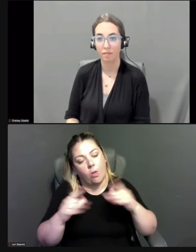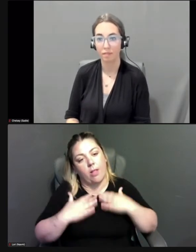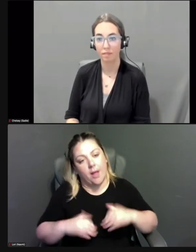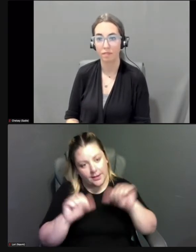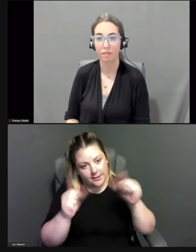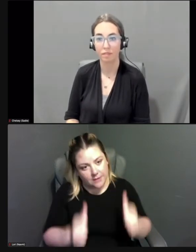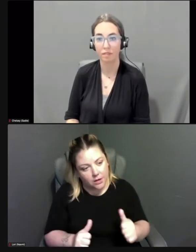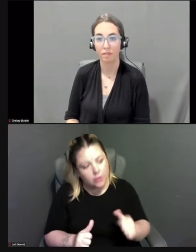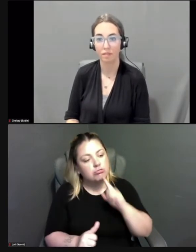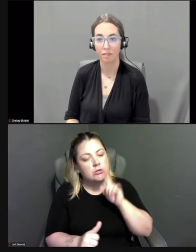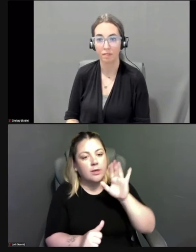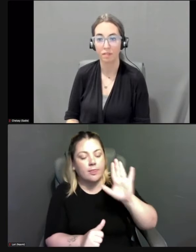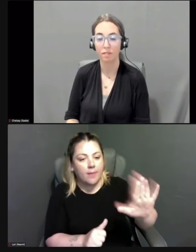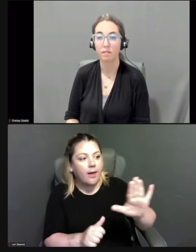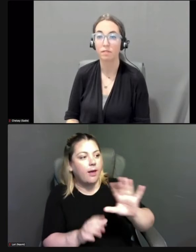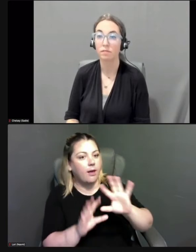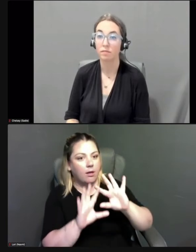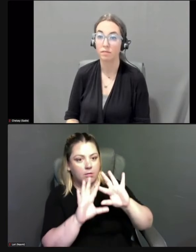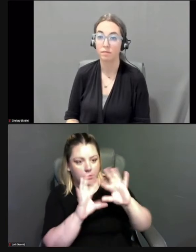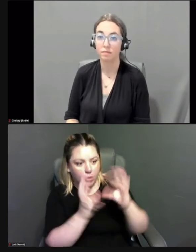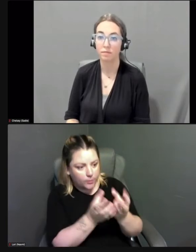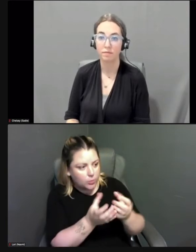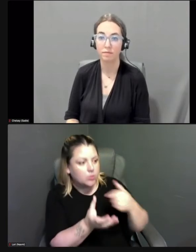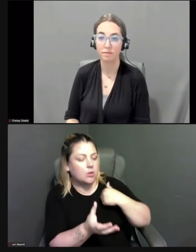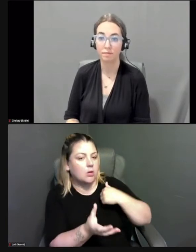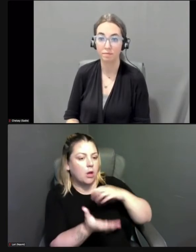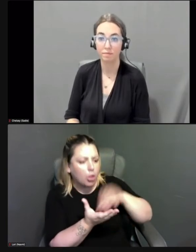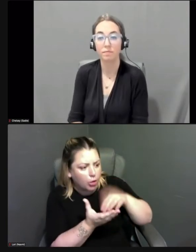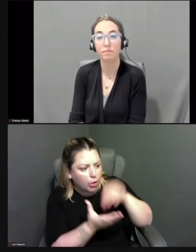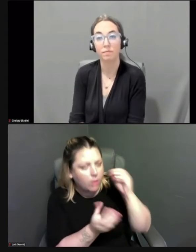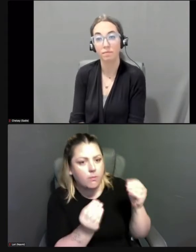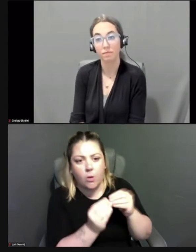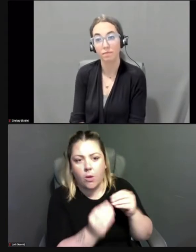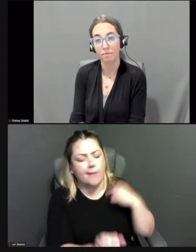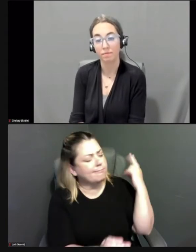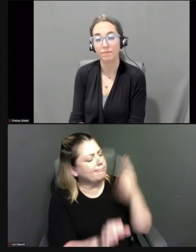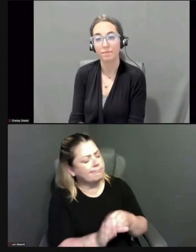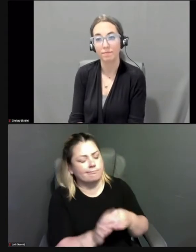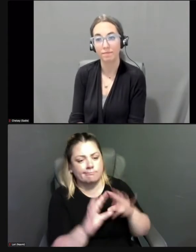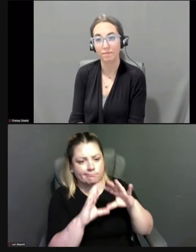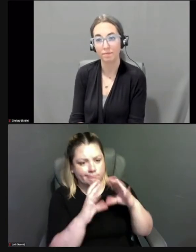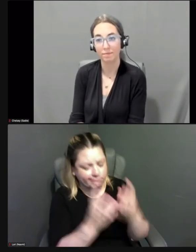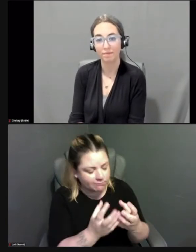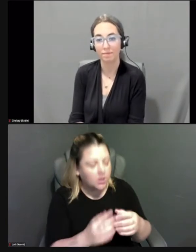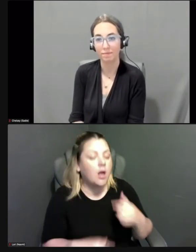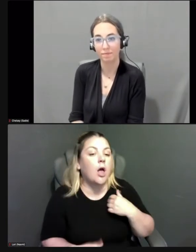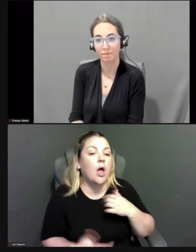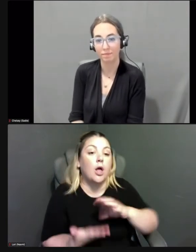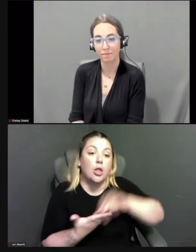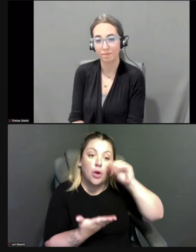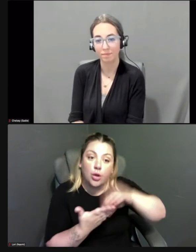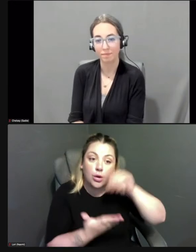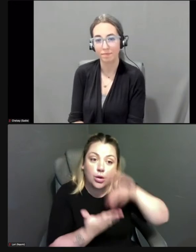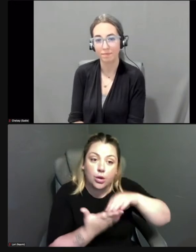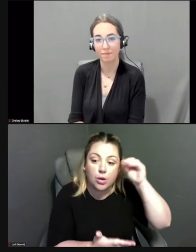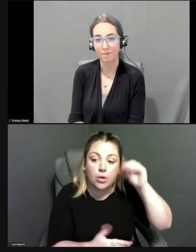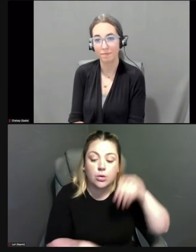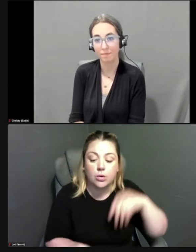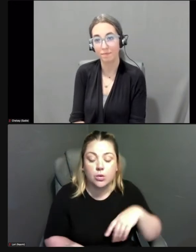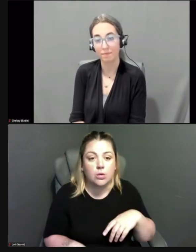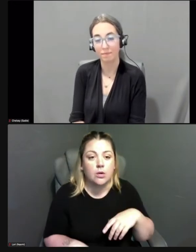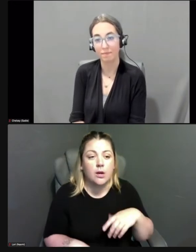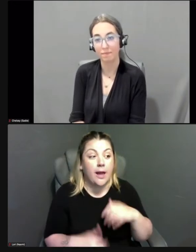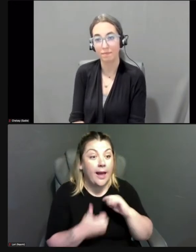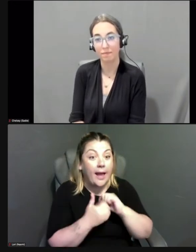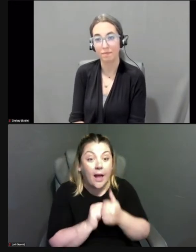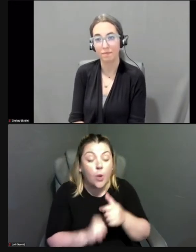like fully got on board with that. And I started to learn, like, again, I have no idea where I learned about